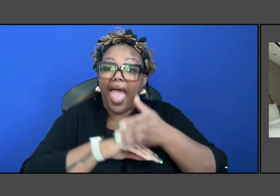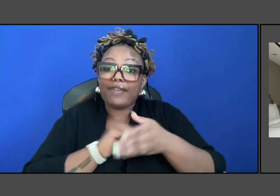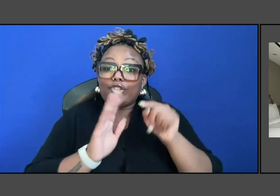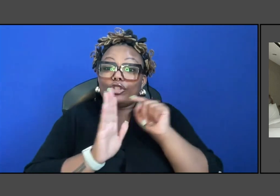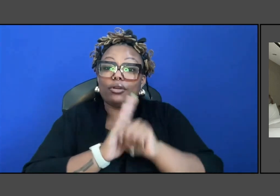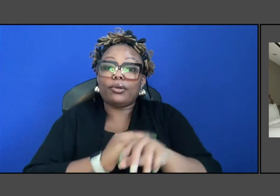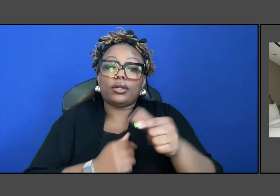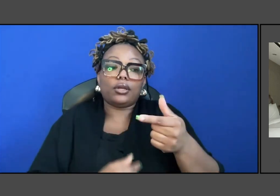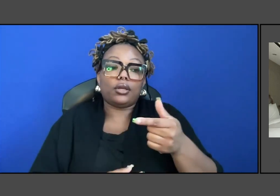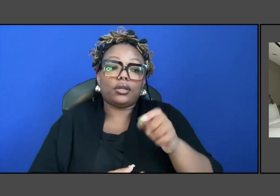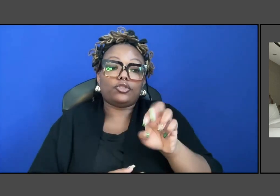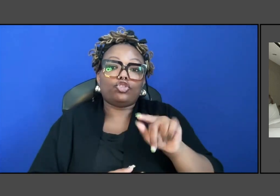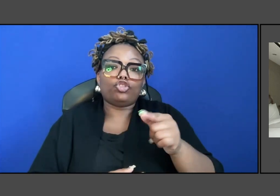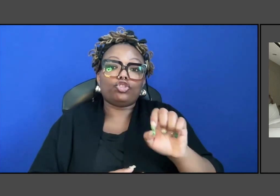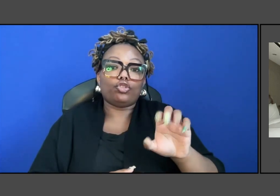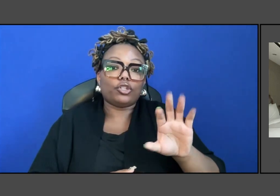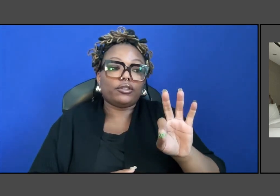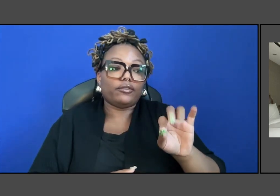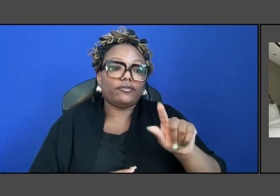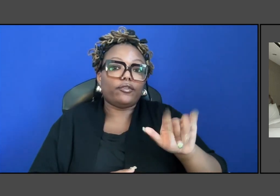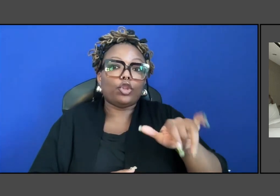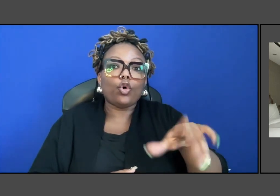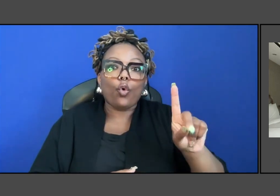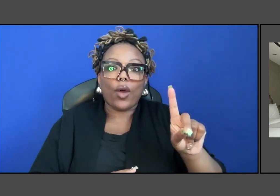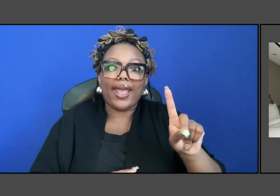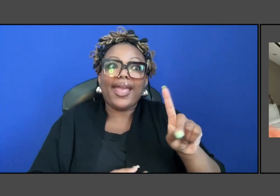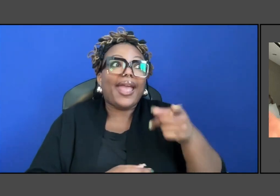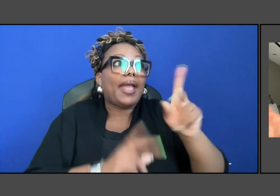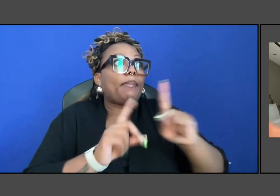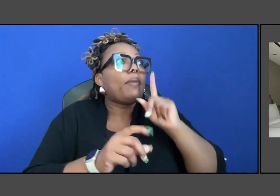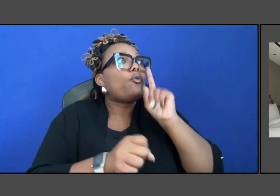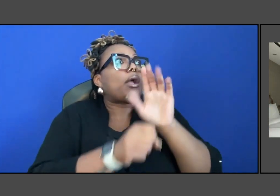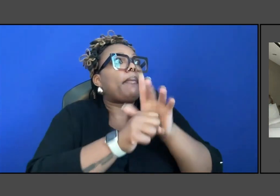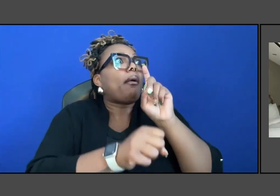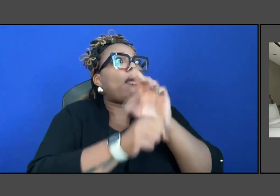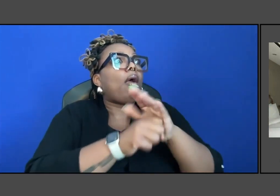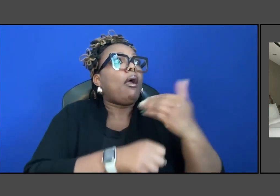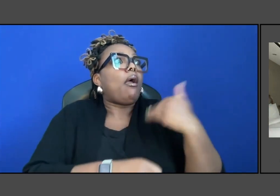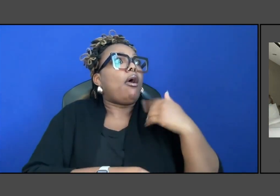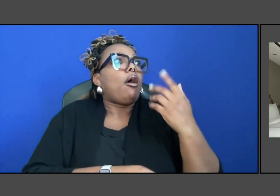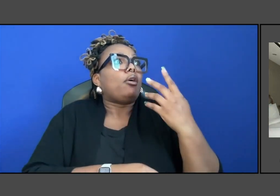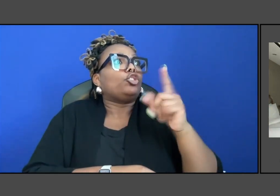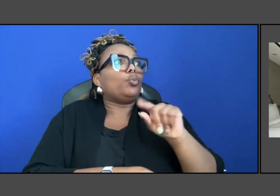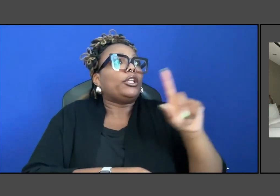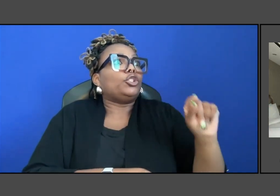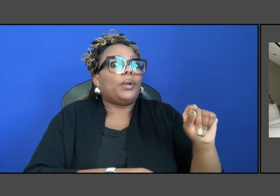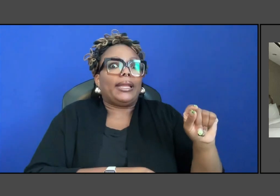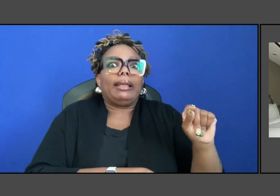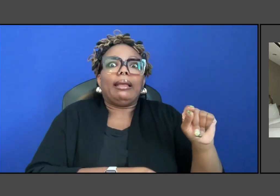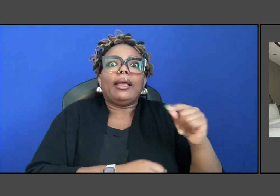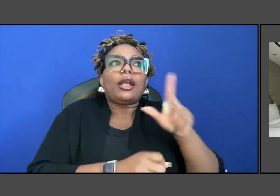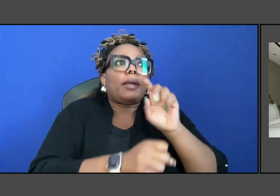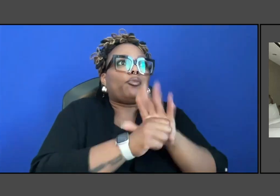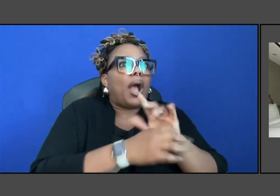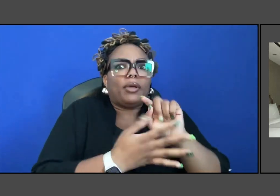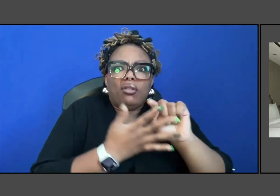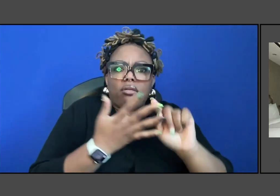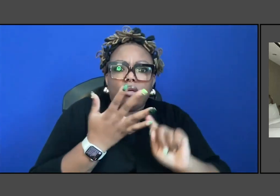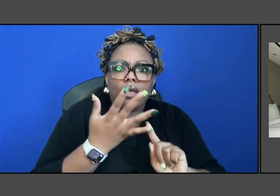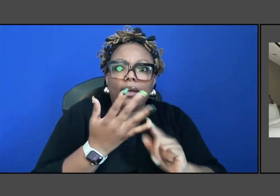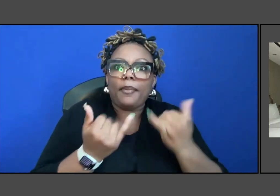commitments that were made 4 years ago in 2020, and now going in the other direction. I hope that if